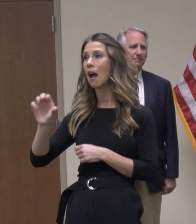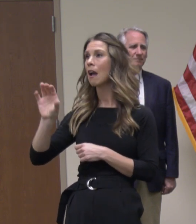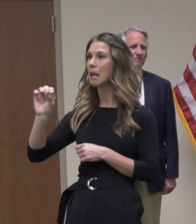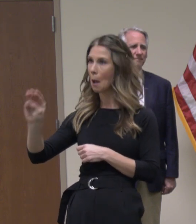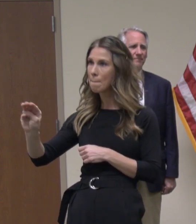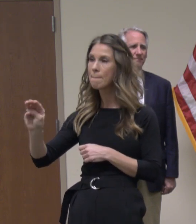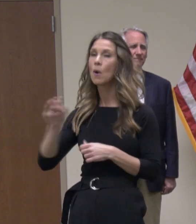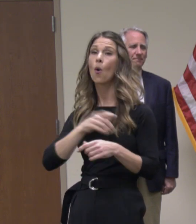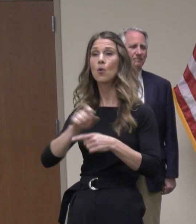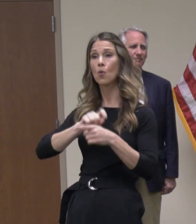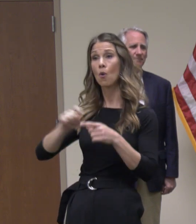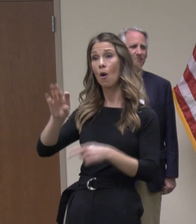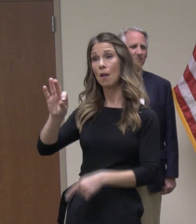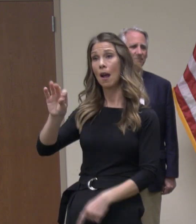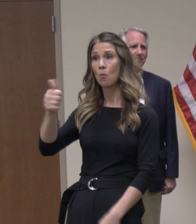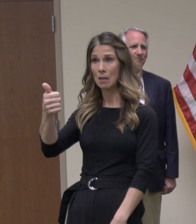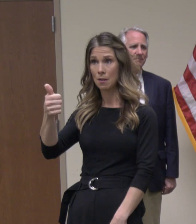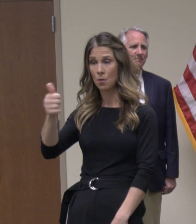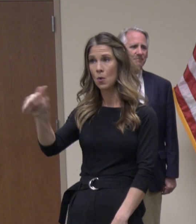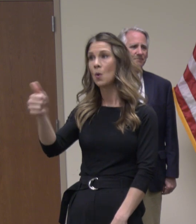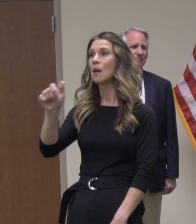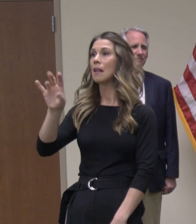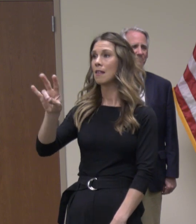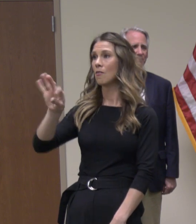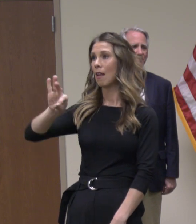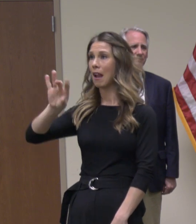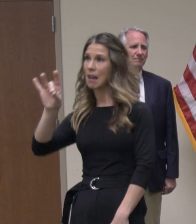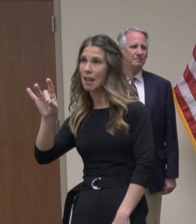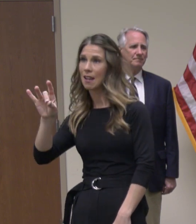nhcgov.com or by calling